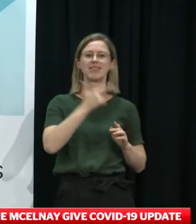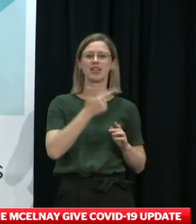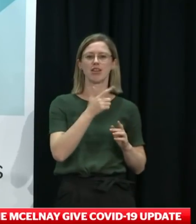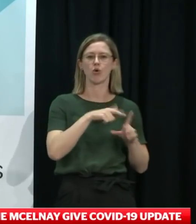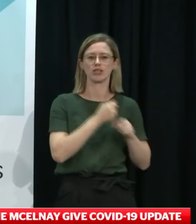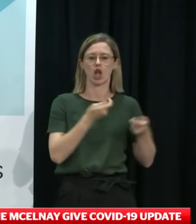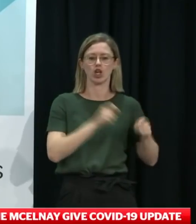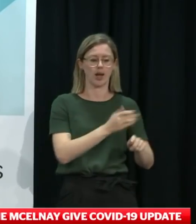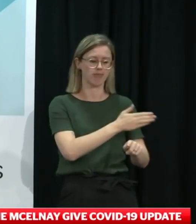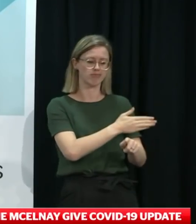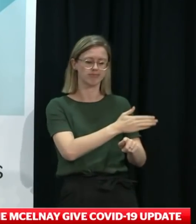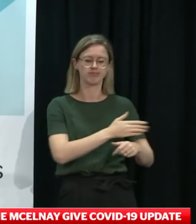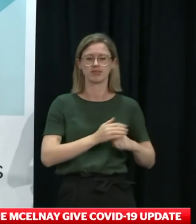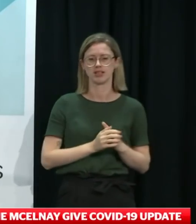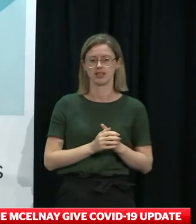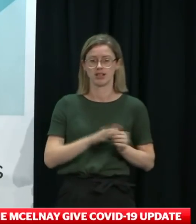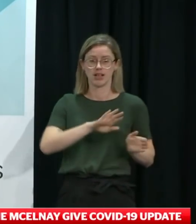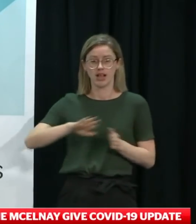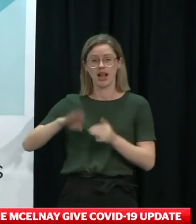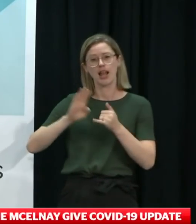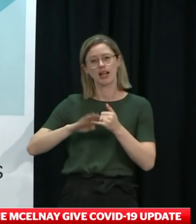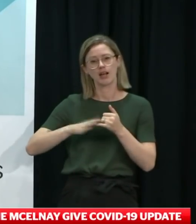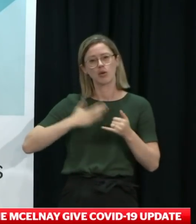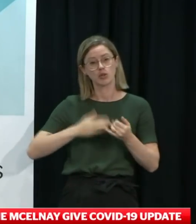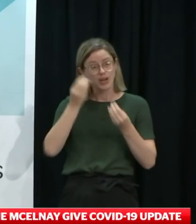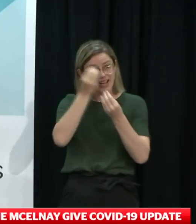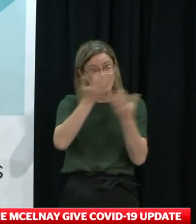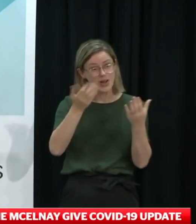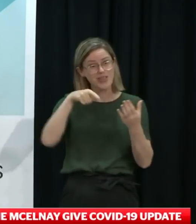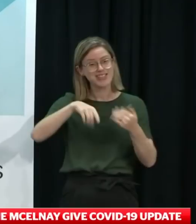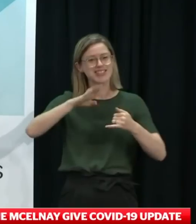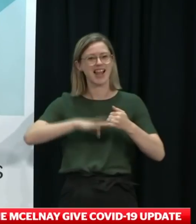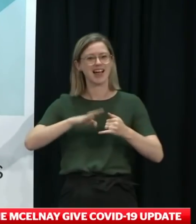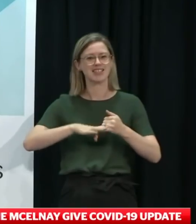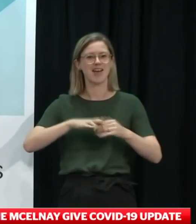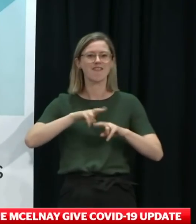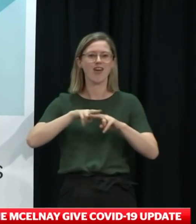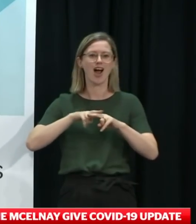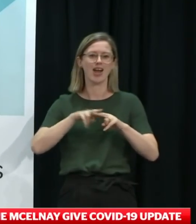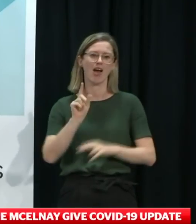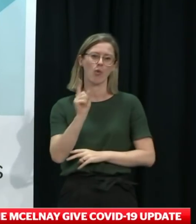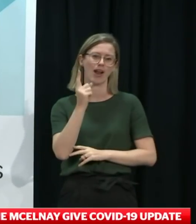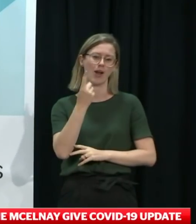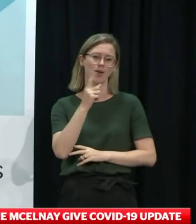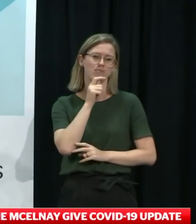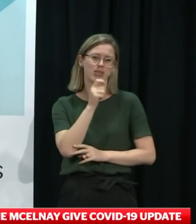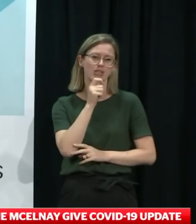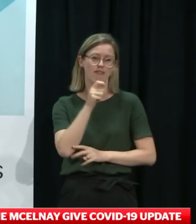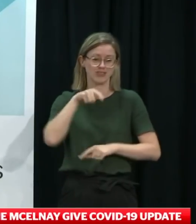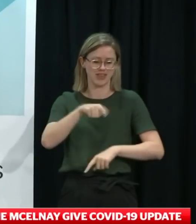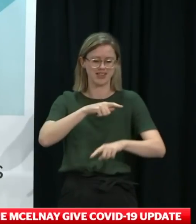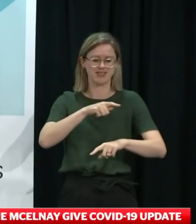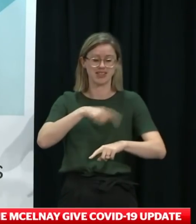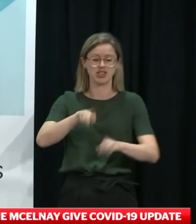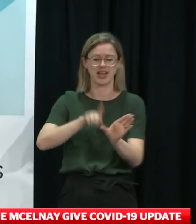August. Finally, before we go to questions, I have the pleasure of letting you know that this will be the last Friday 1 p.m. press conference for the